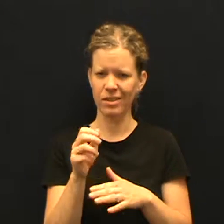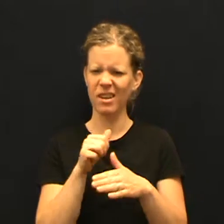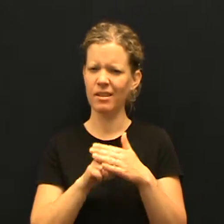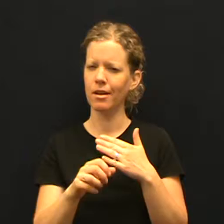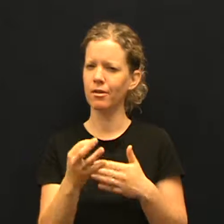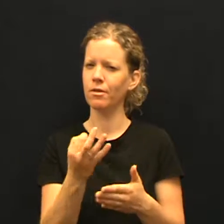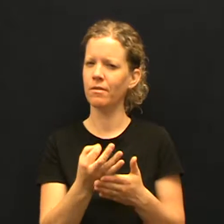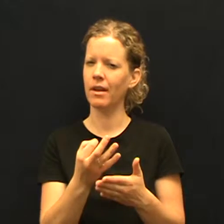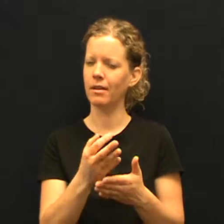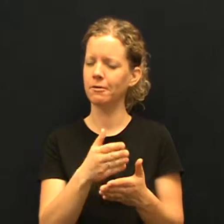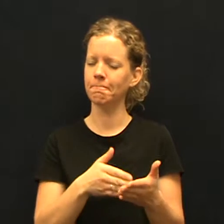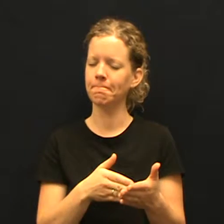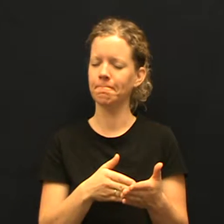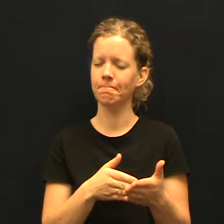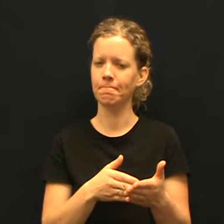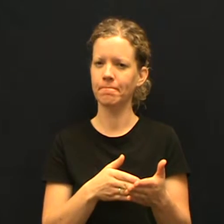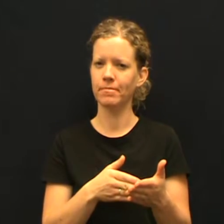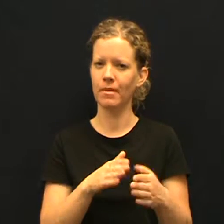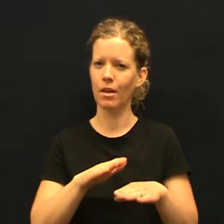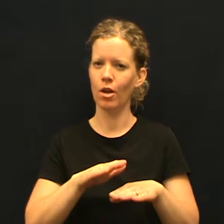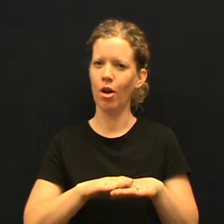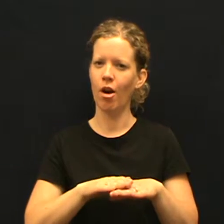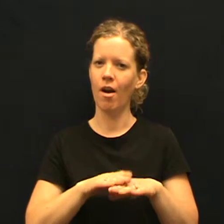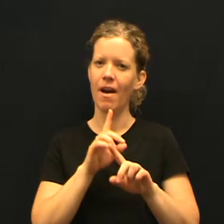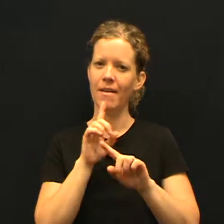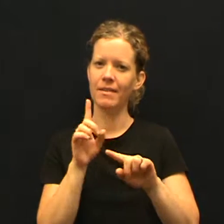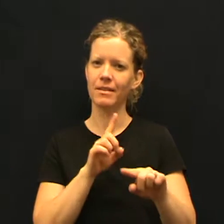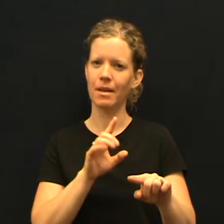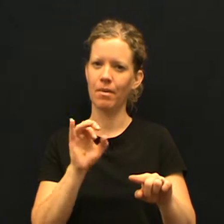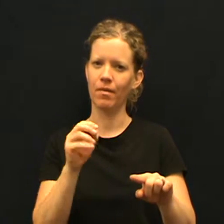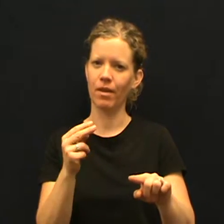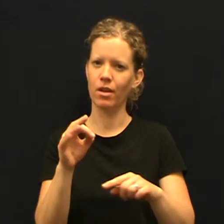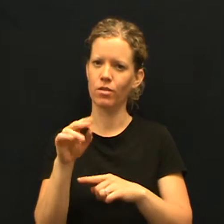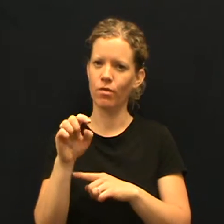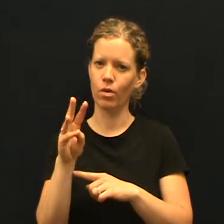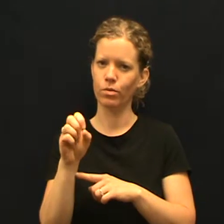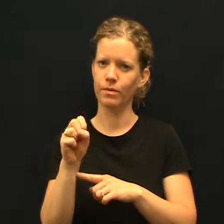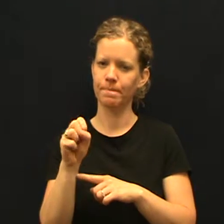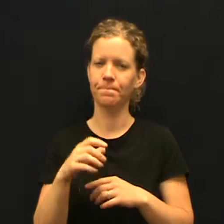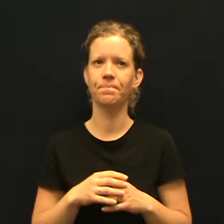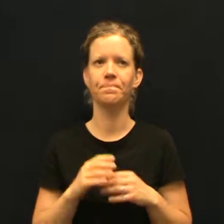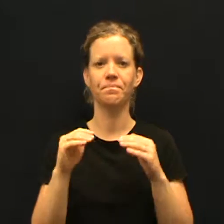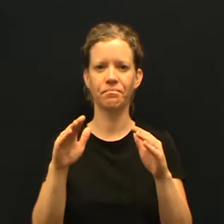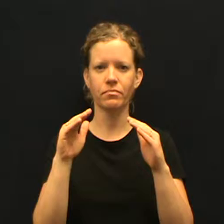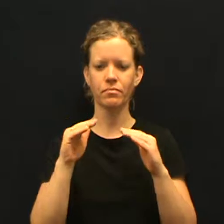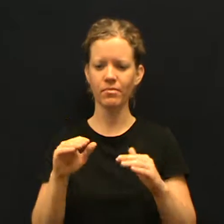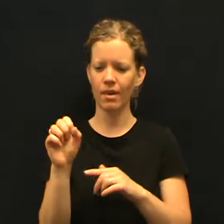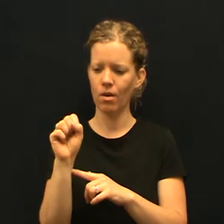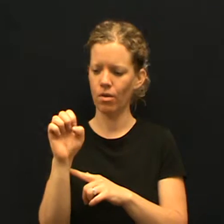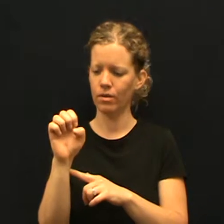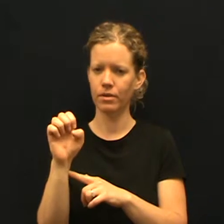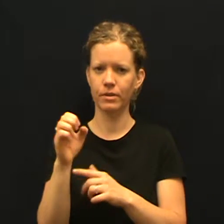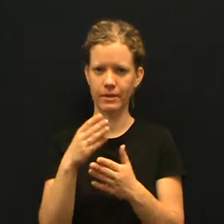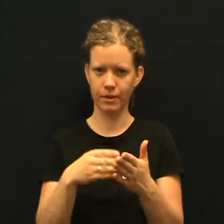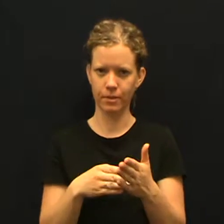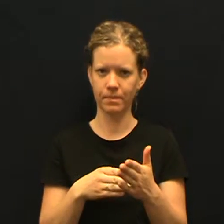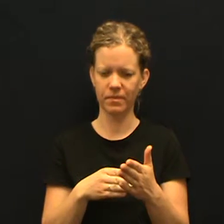section of our statement of cash flows. Now we'll move down to the stockholders' equity section. You can see that contributed